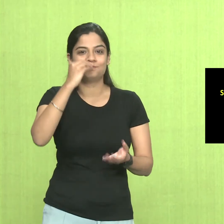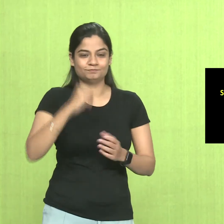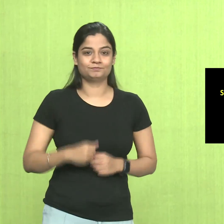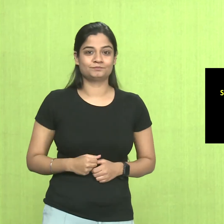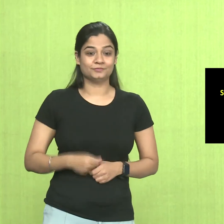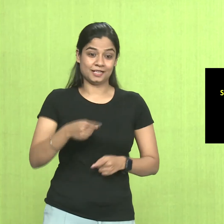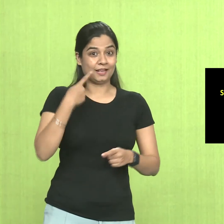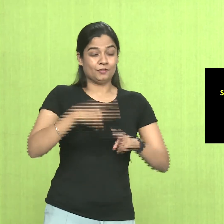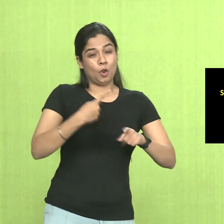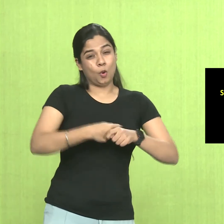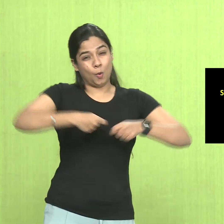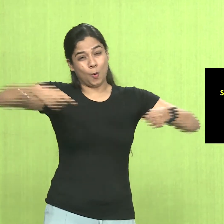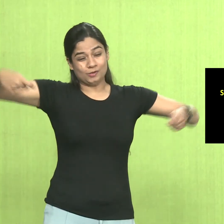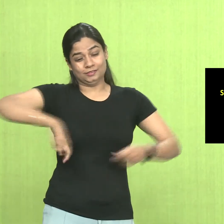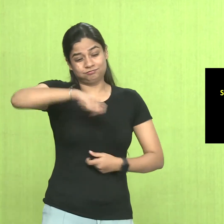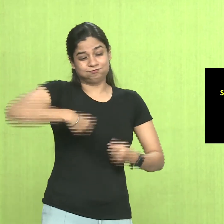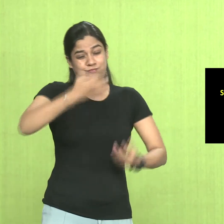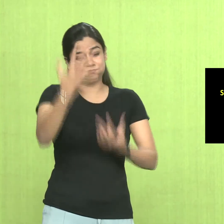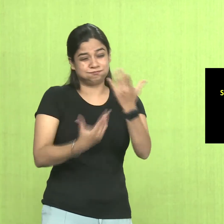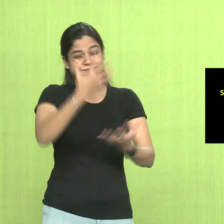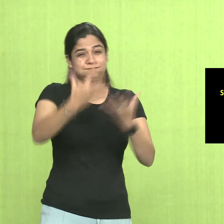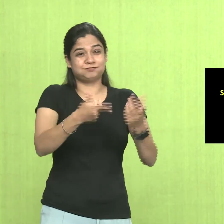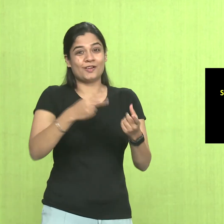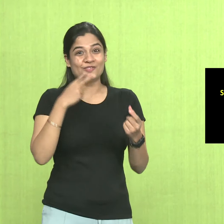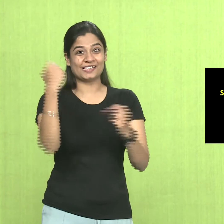and it provides you soft food.